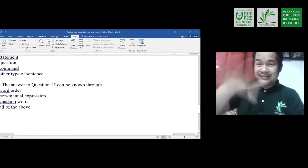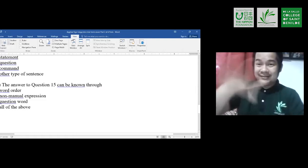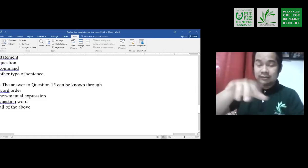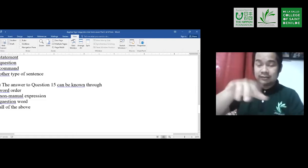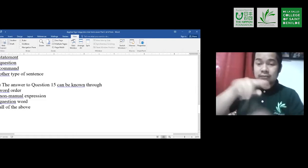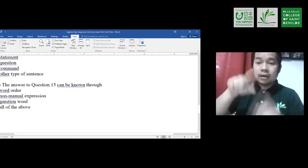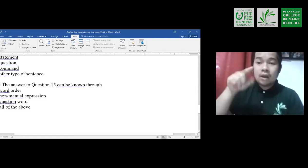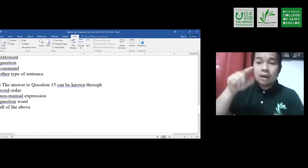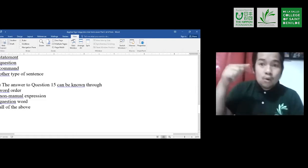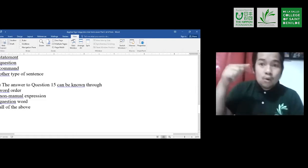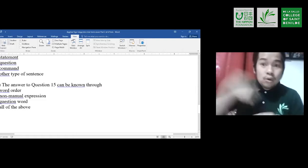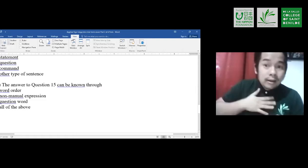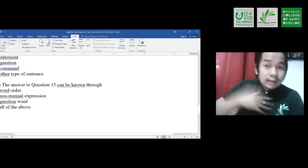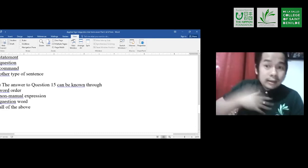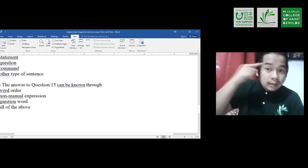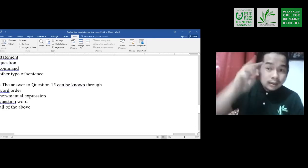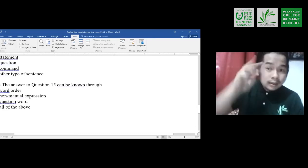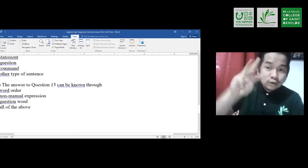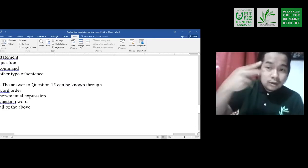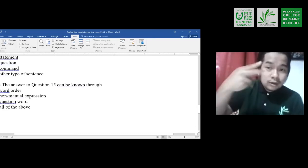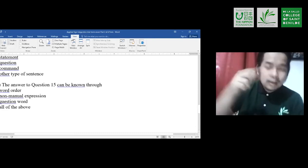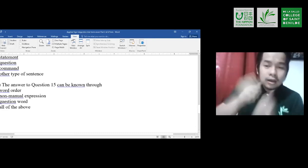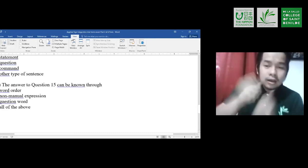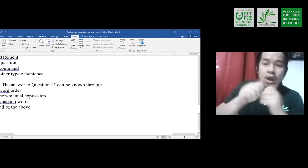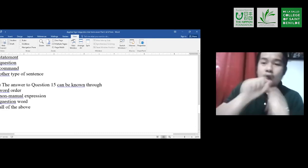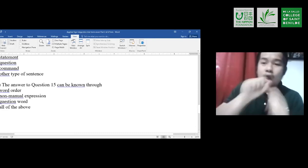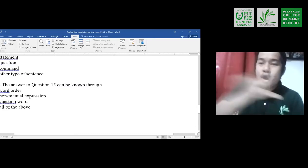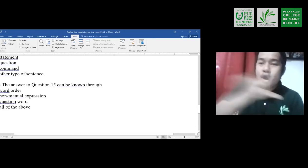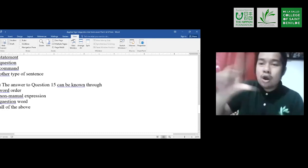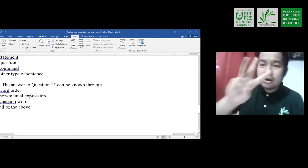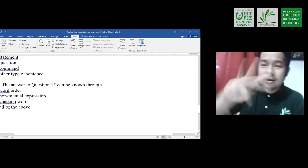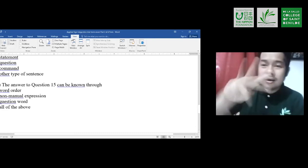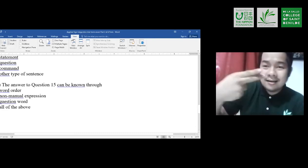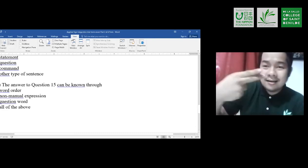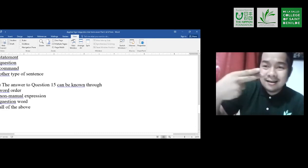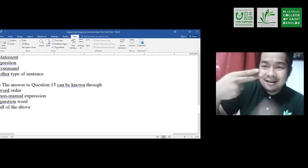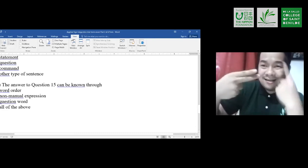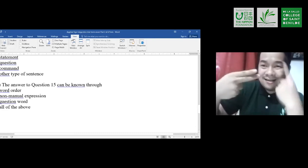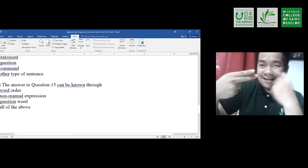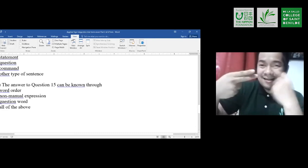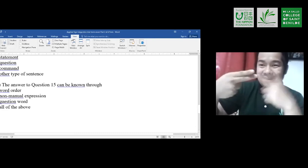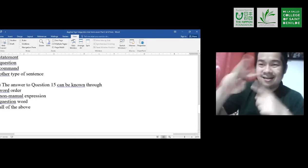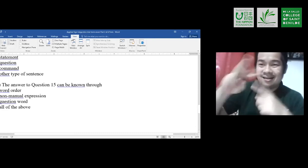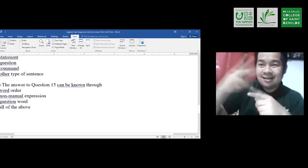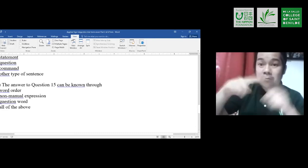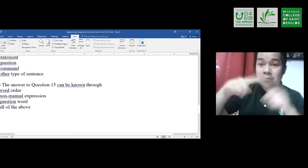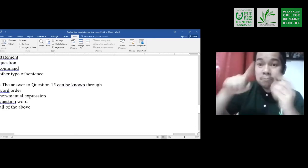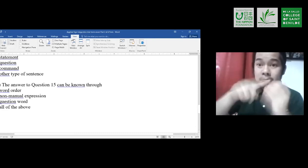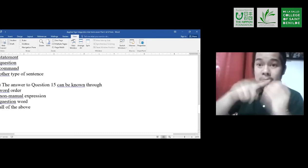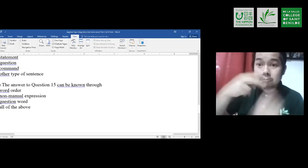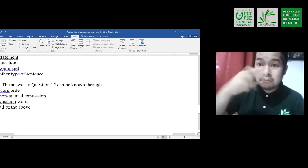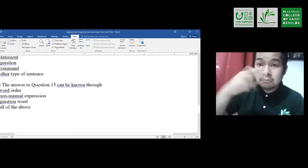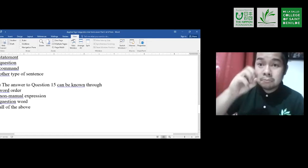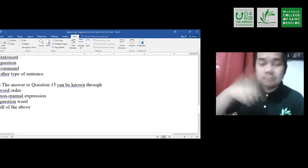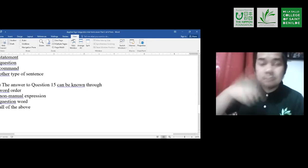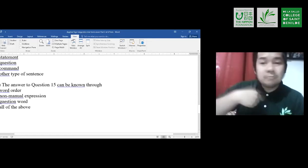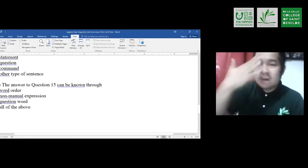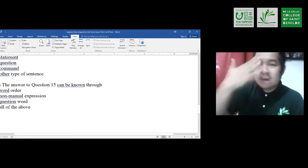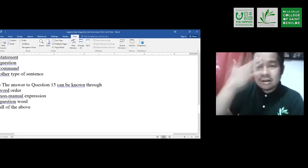initially it would be C, but because of the face and that it was a WH